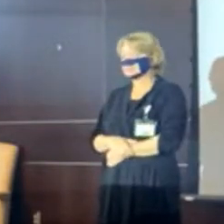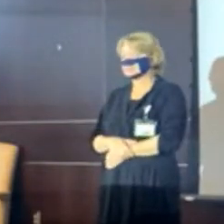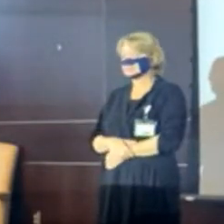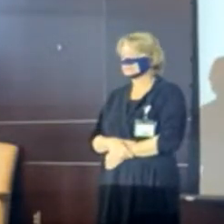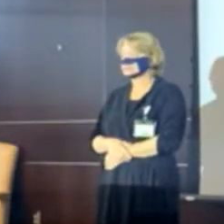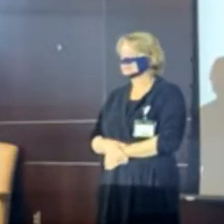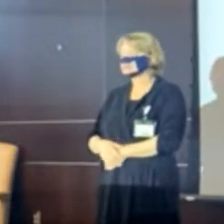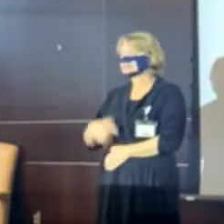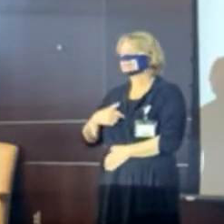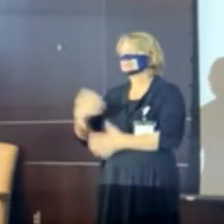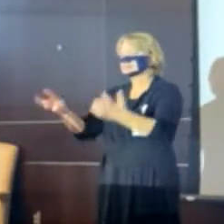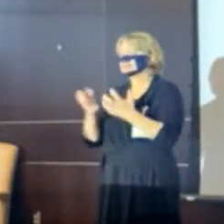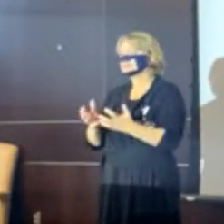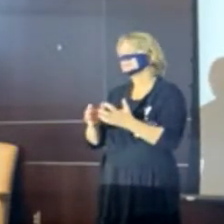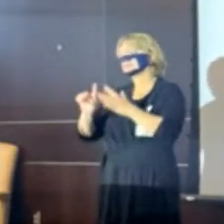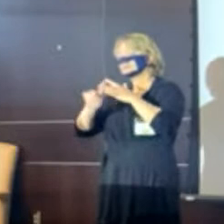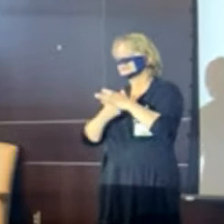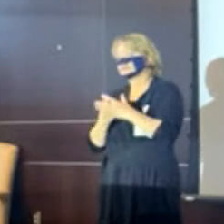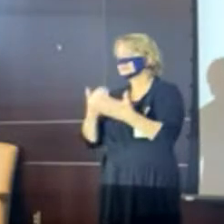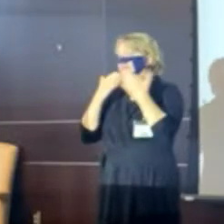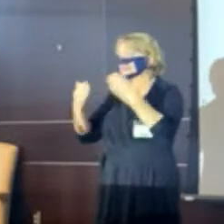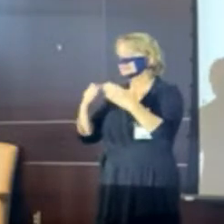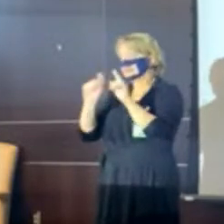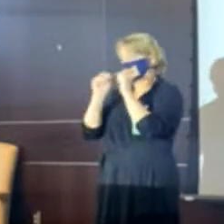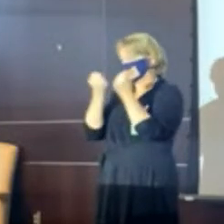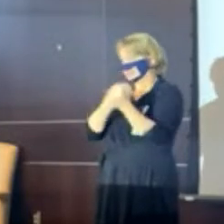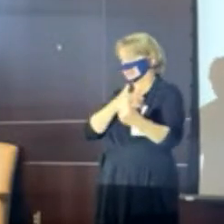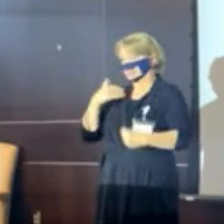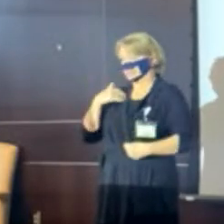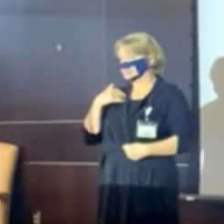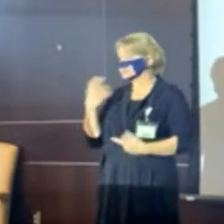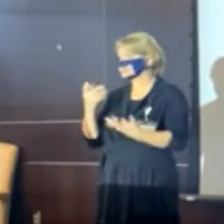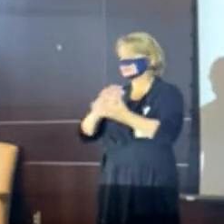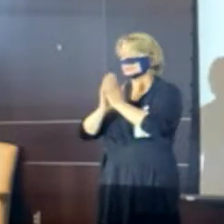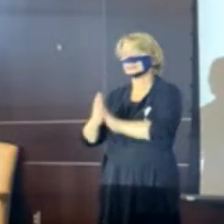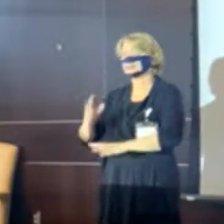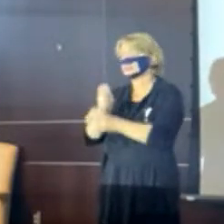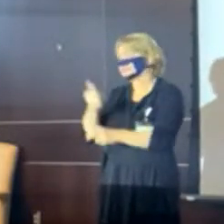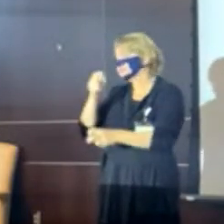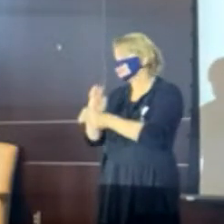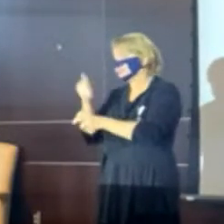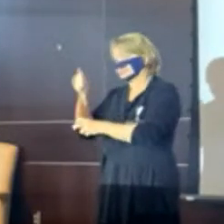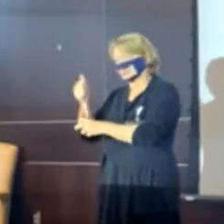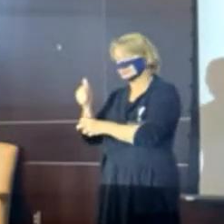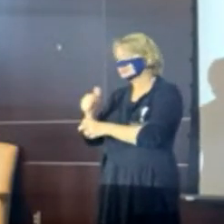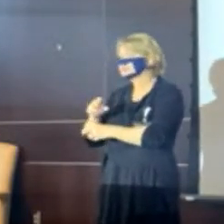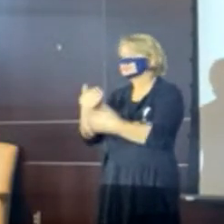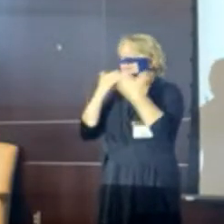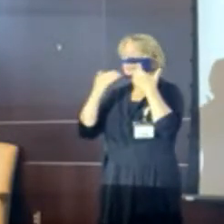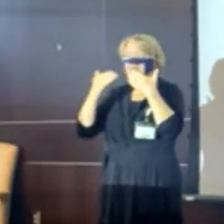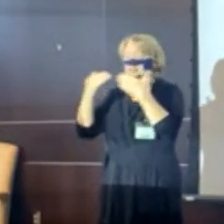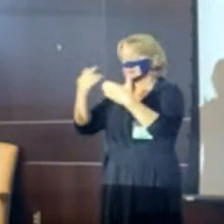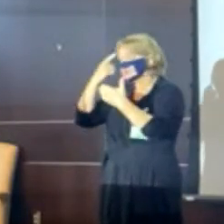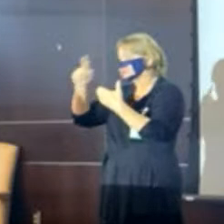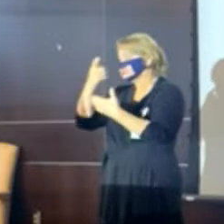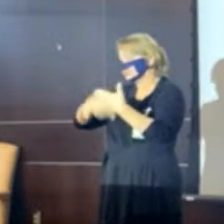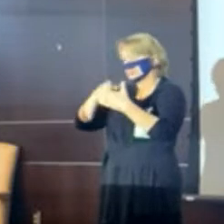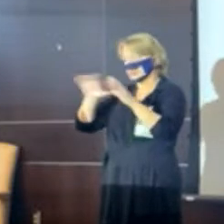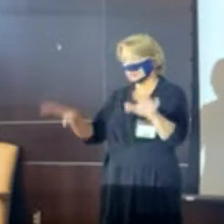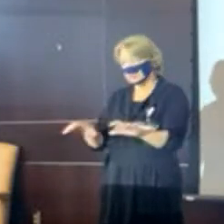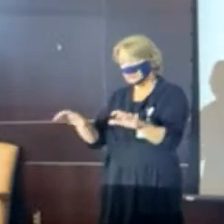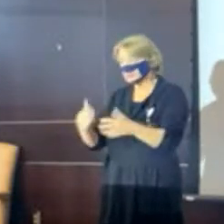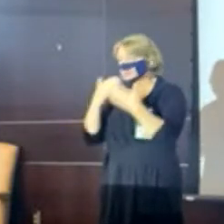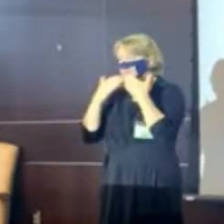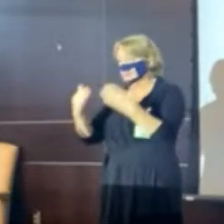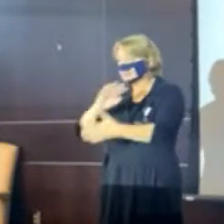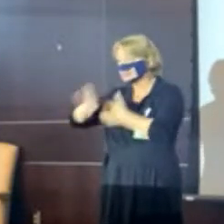As always, I want to start with thanking our team members. It continues to get harder and harder out there, so thank you all for what you're doing, and thank you